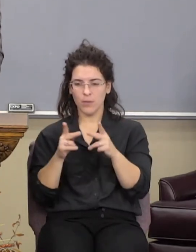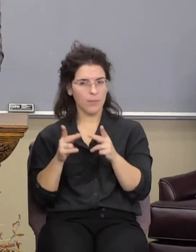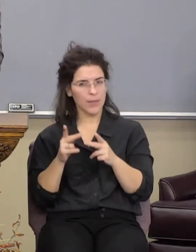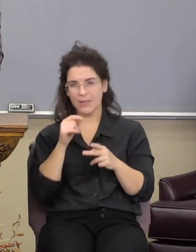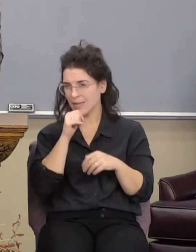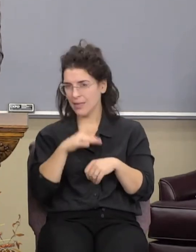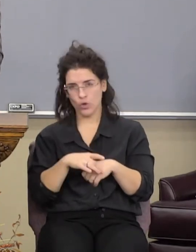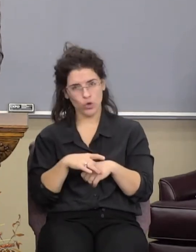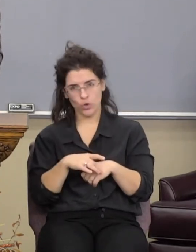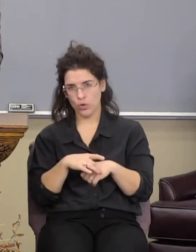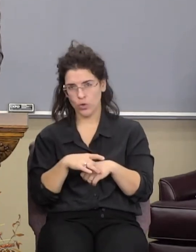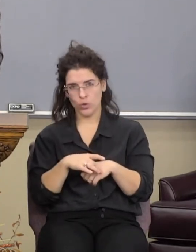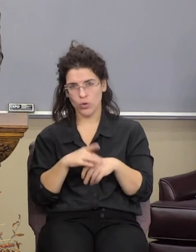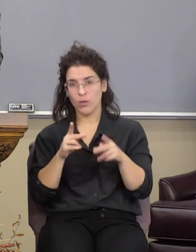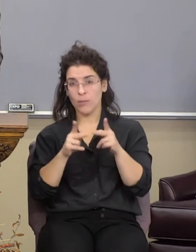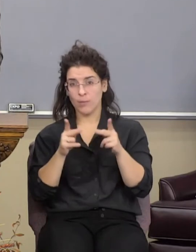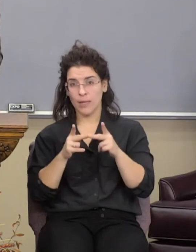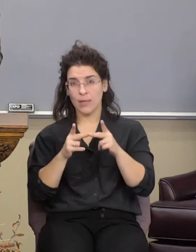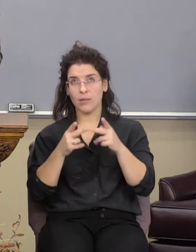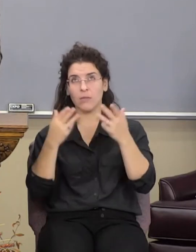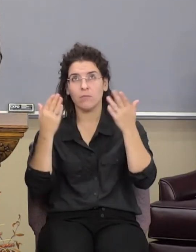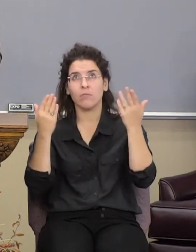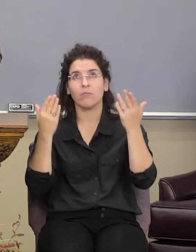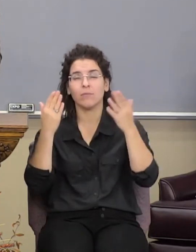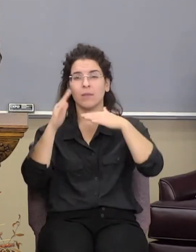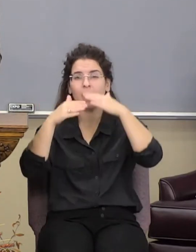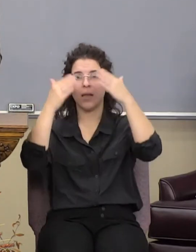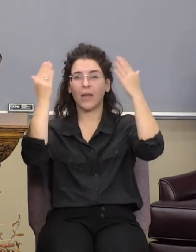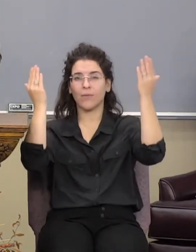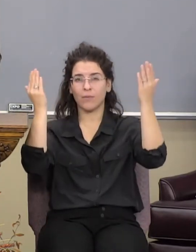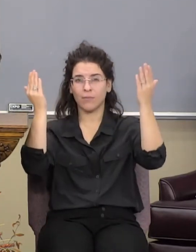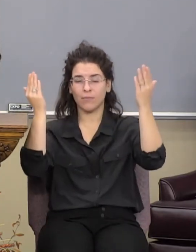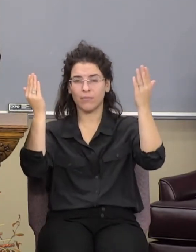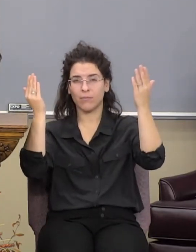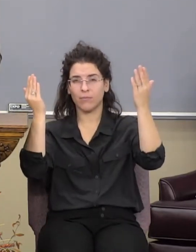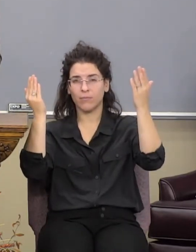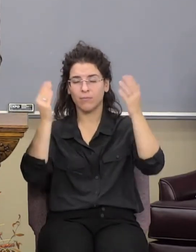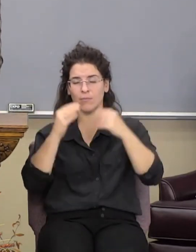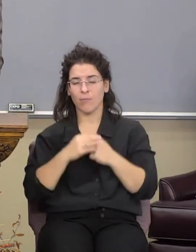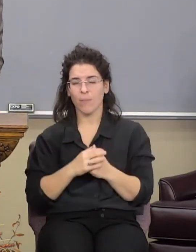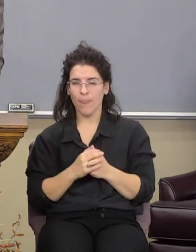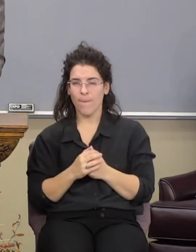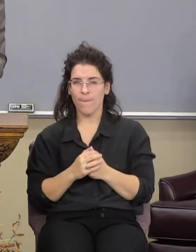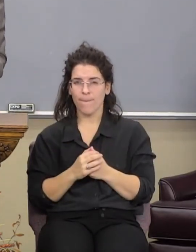the earth. The place is in the heavenly places.